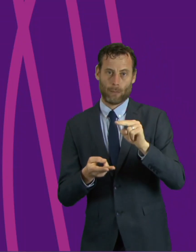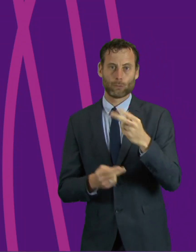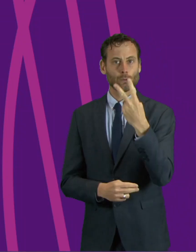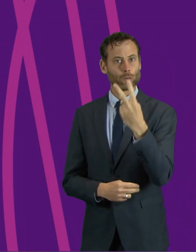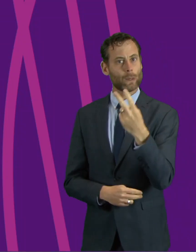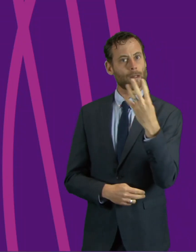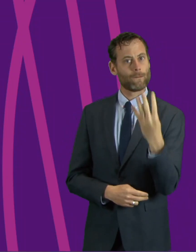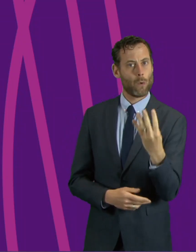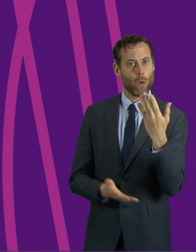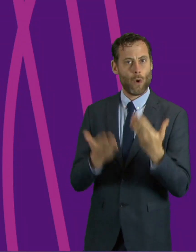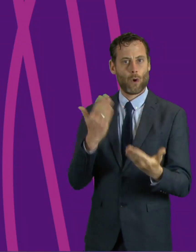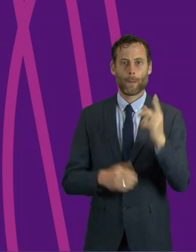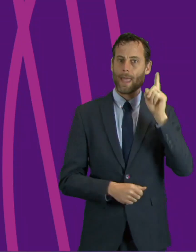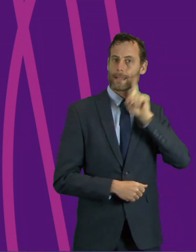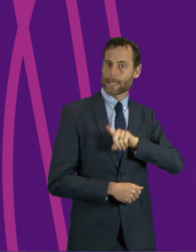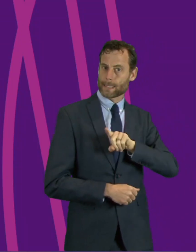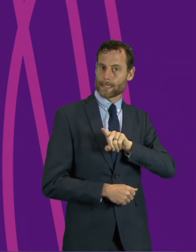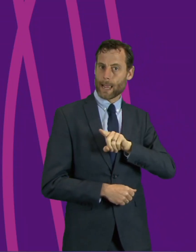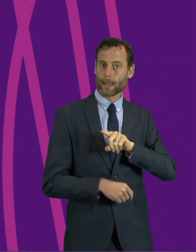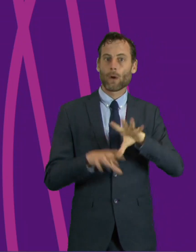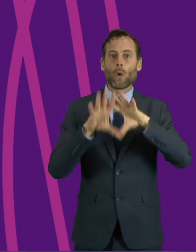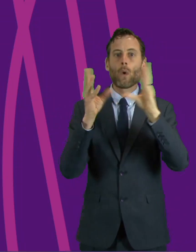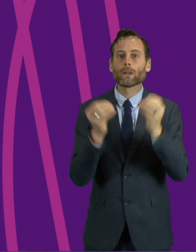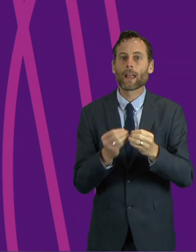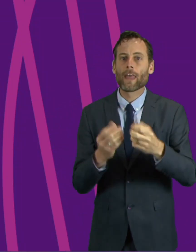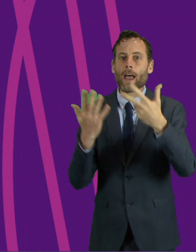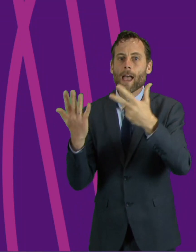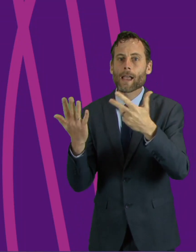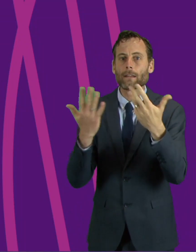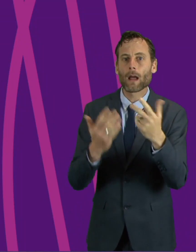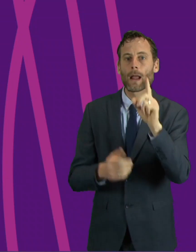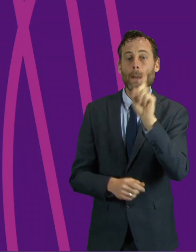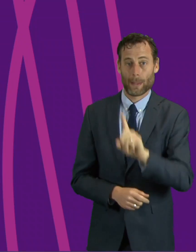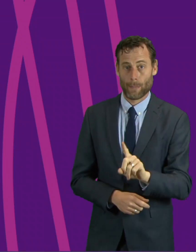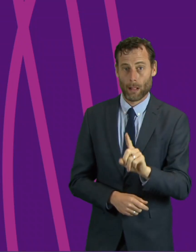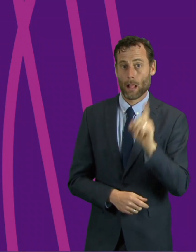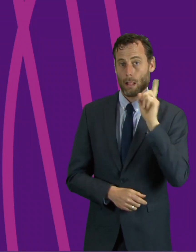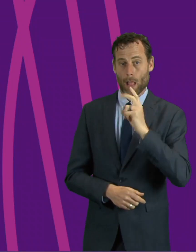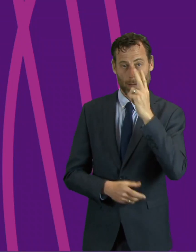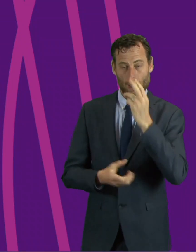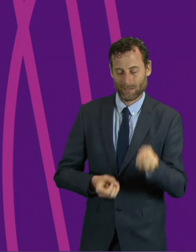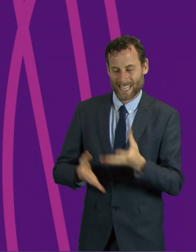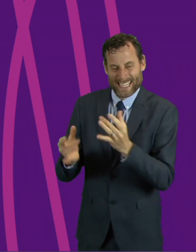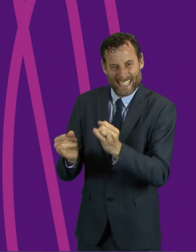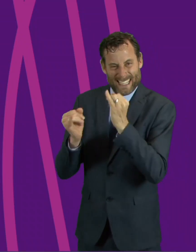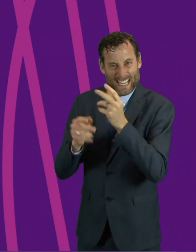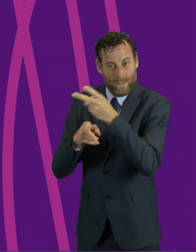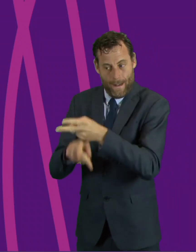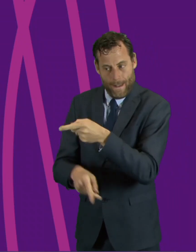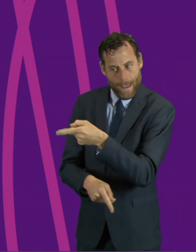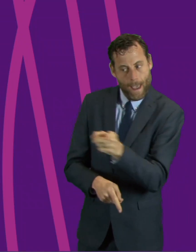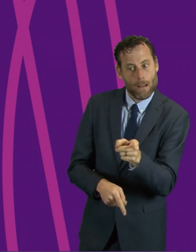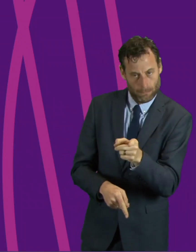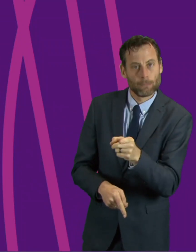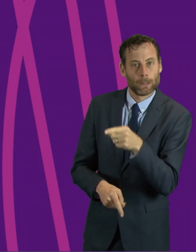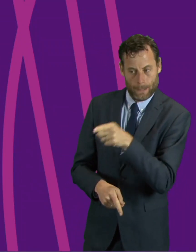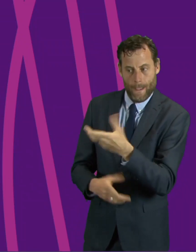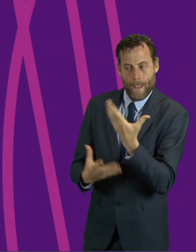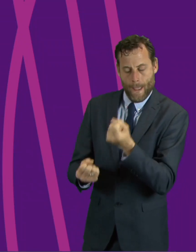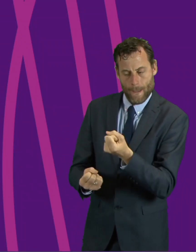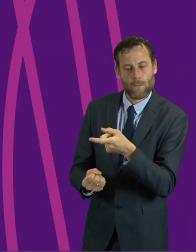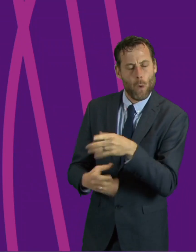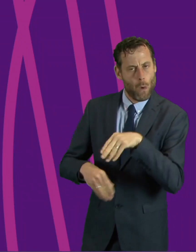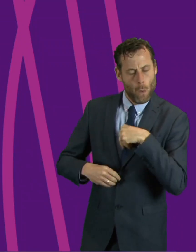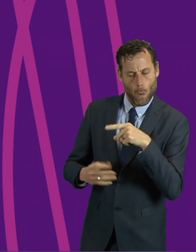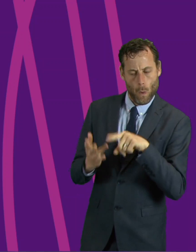24 from yesterday. A total of 89 people last night were in intensive care with confirmed or suspected cases of the virus. That is a